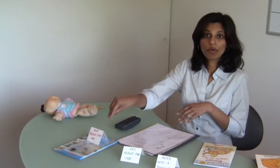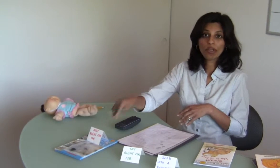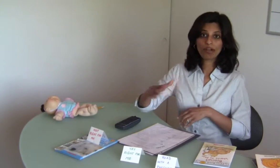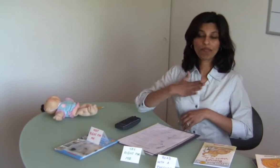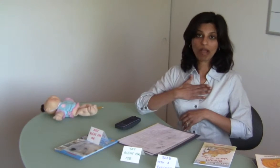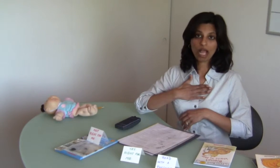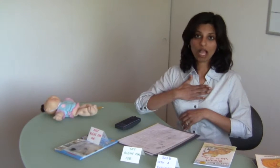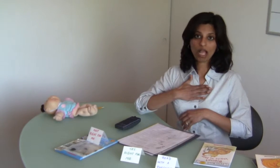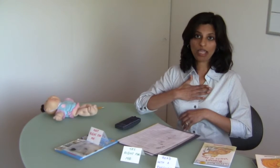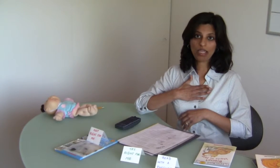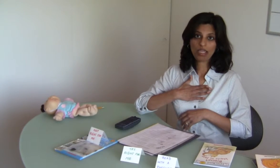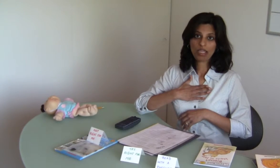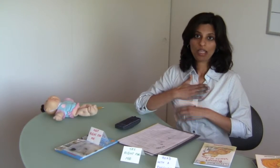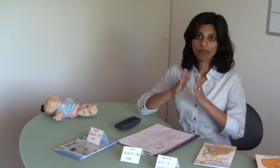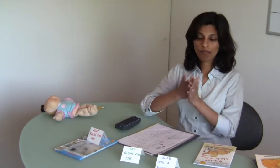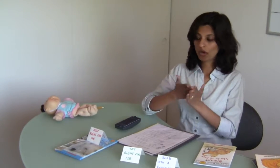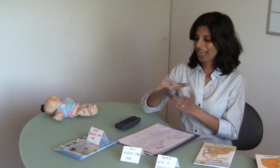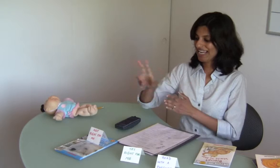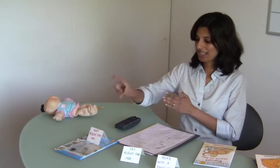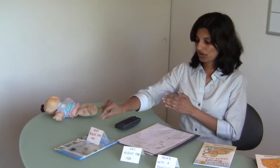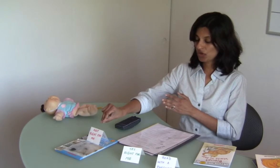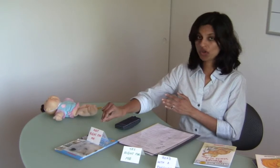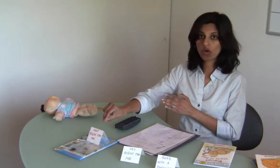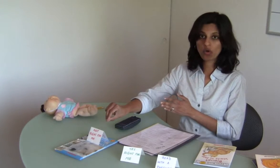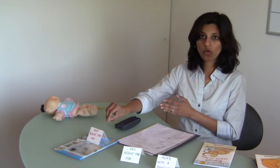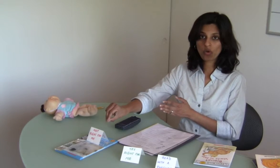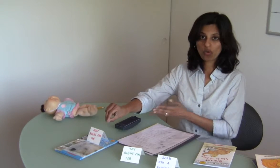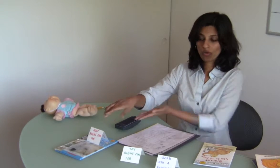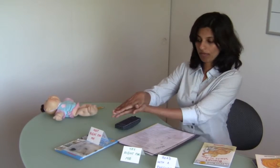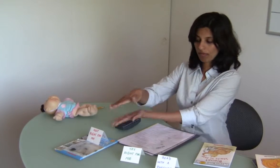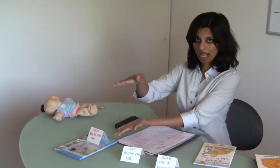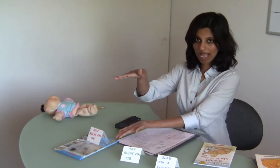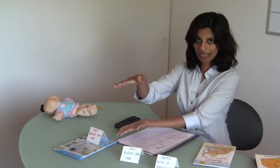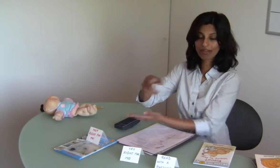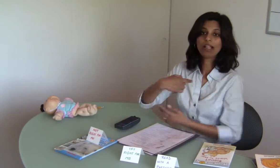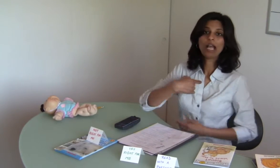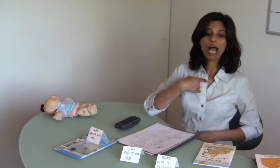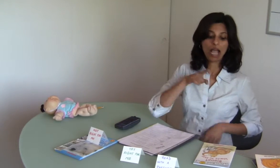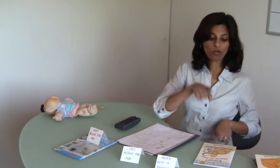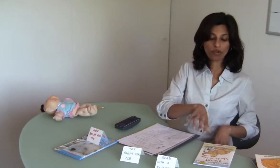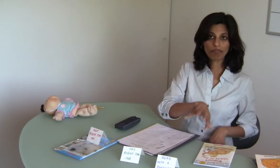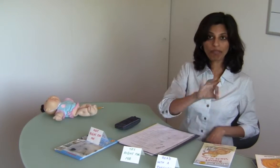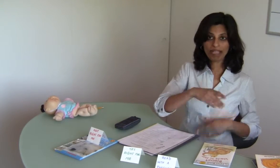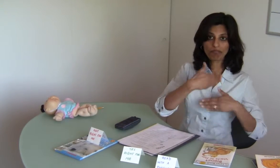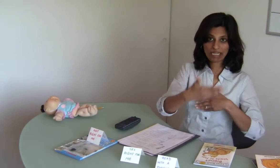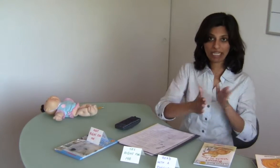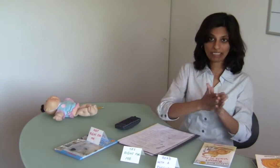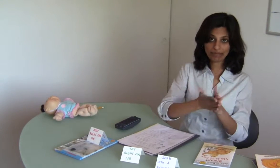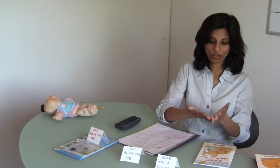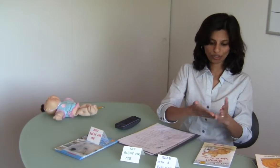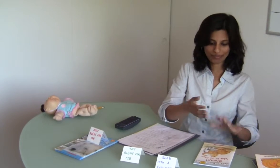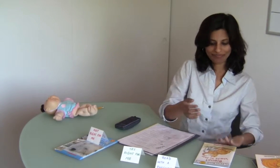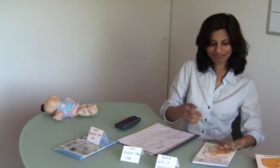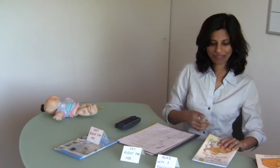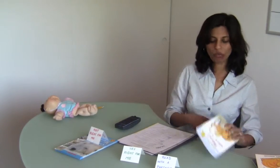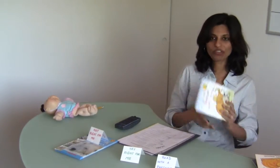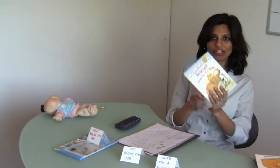put my book in the no pile, I'm going to pick my next book, which